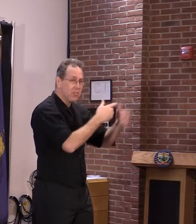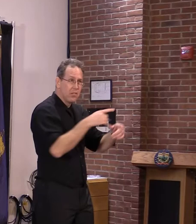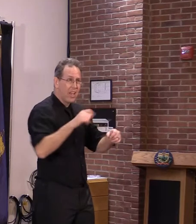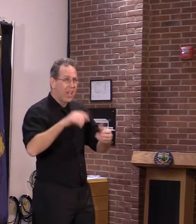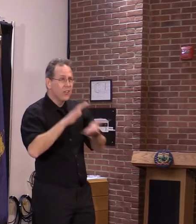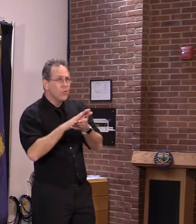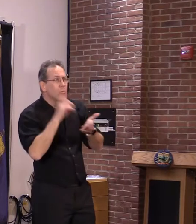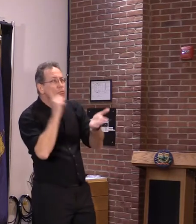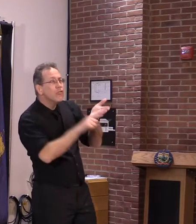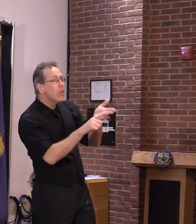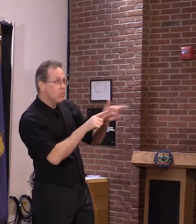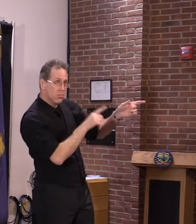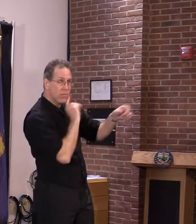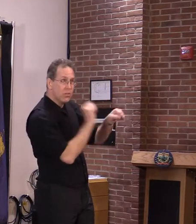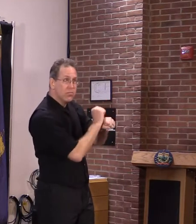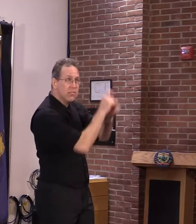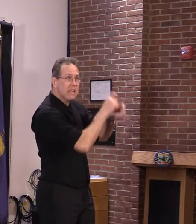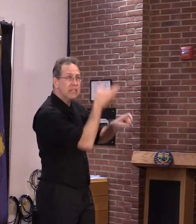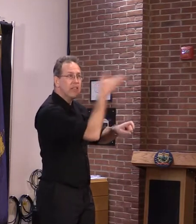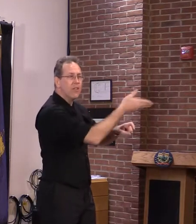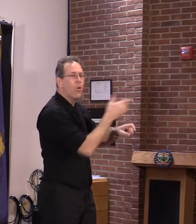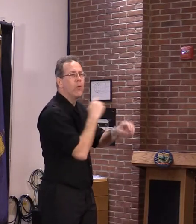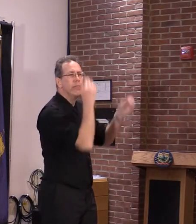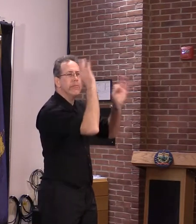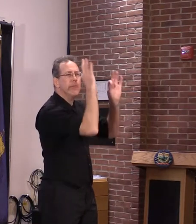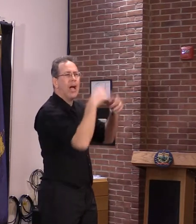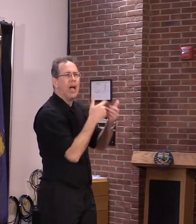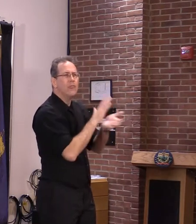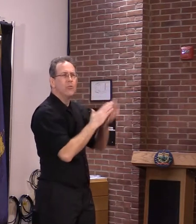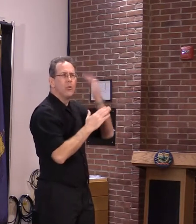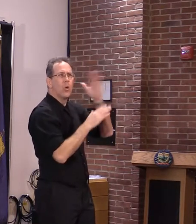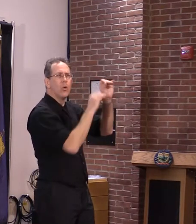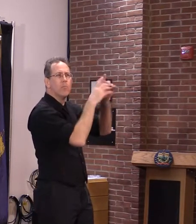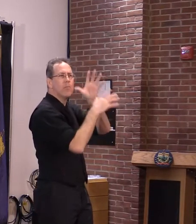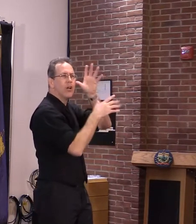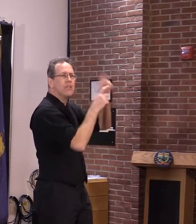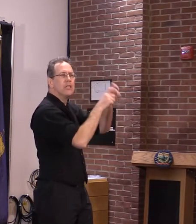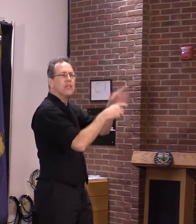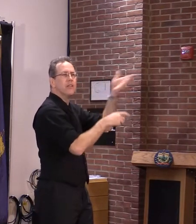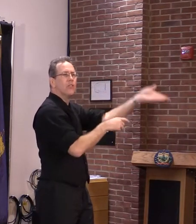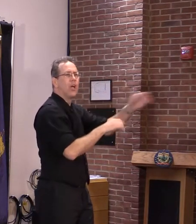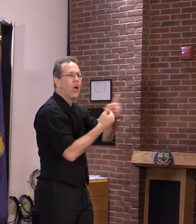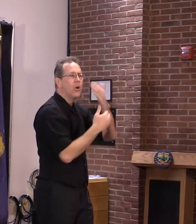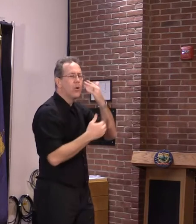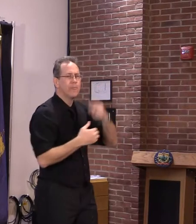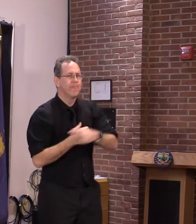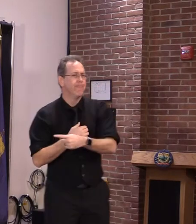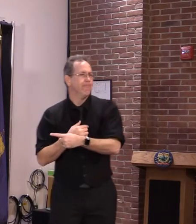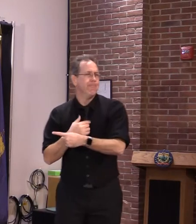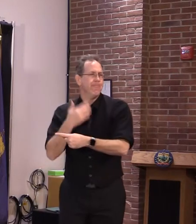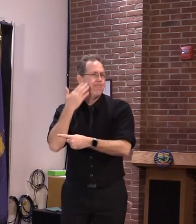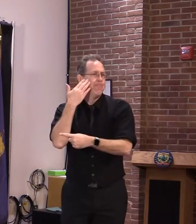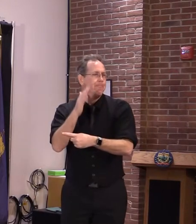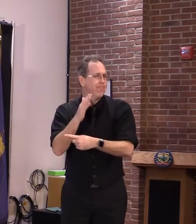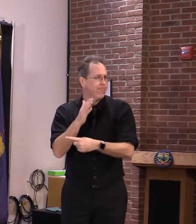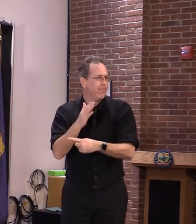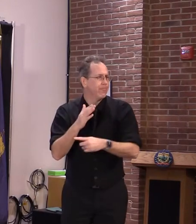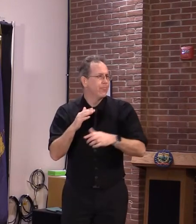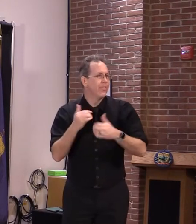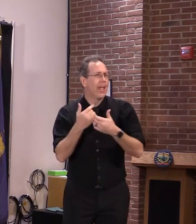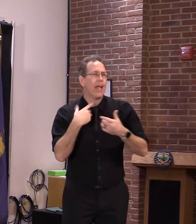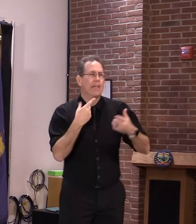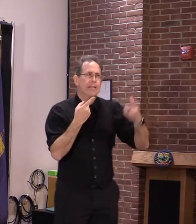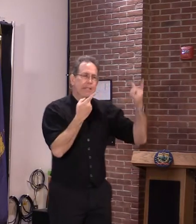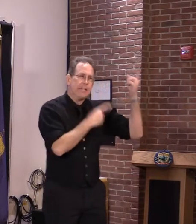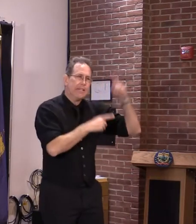Thank you for the question. No, actually, there is no expectation that they do so. As part of our, I would say, compromise in our policy to